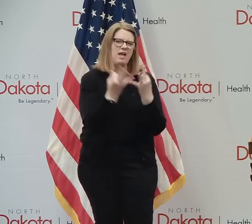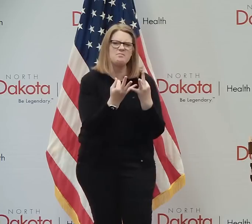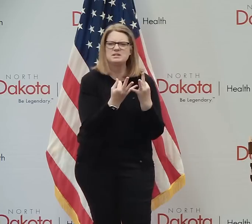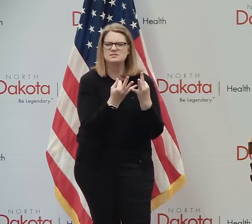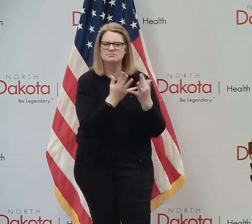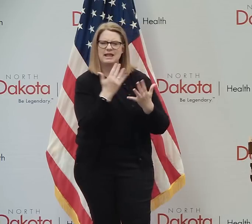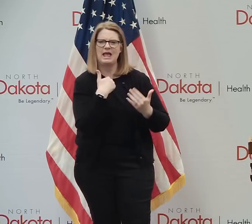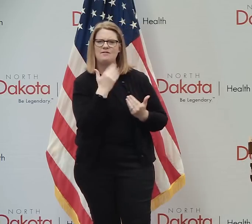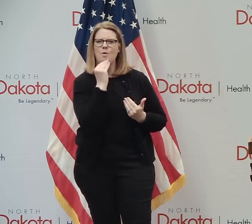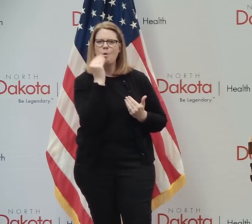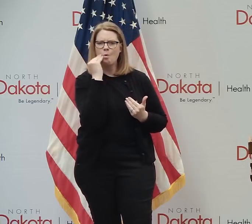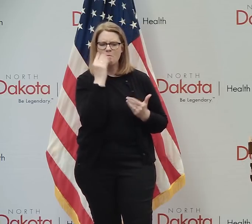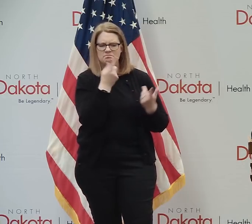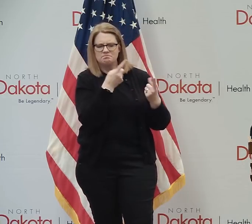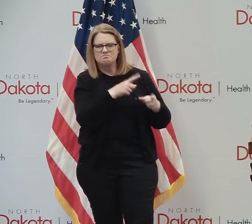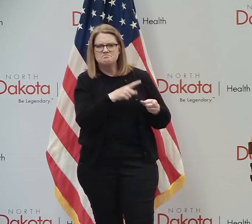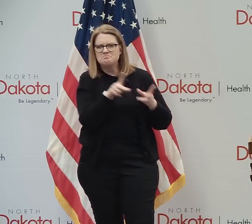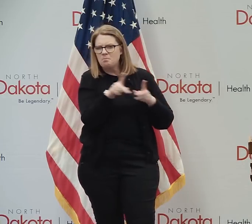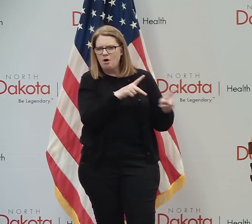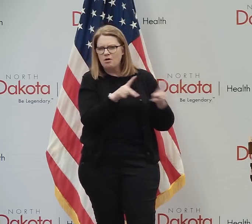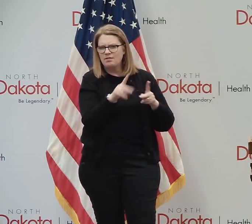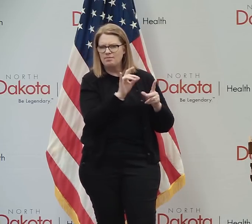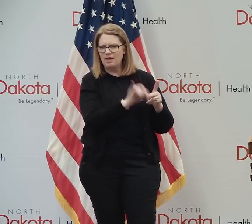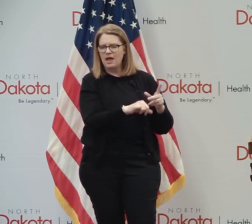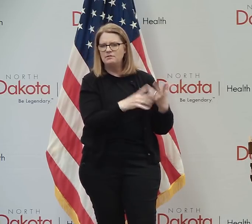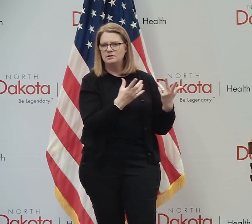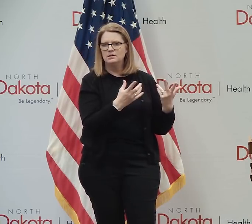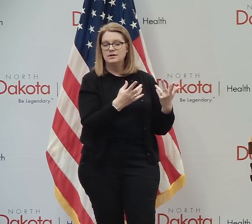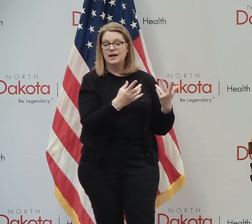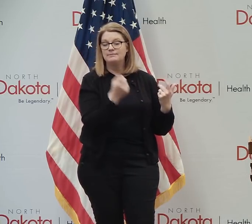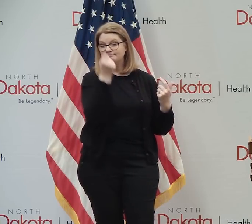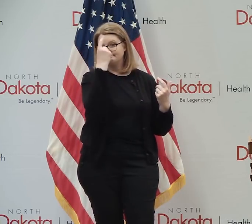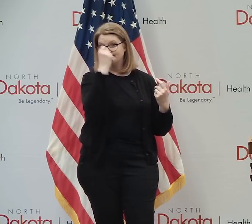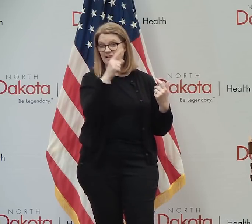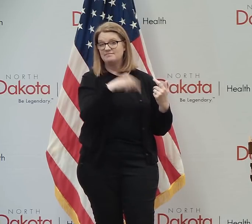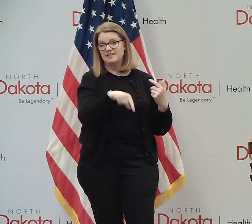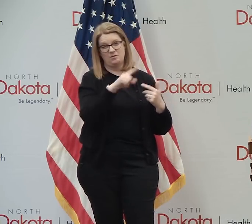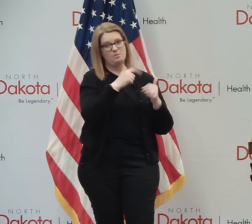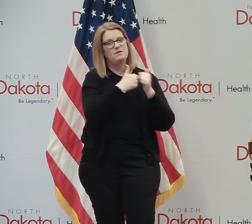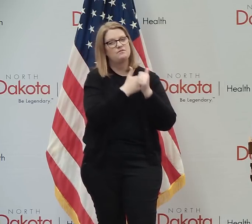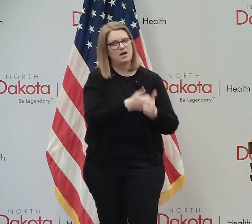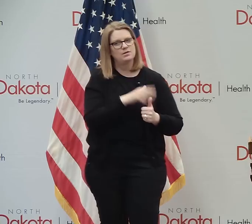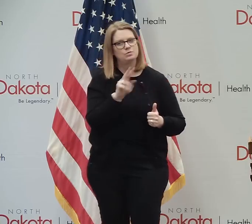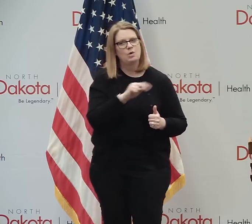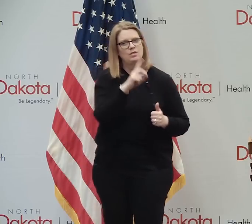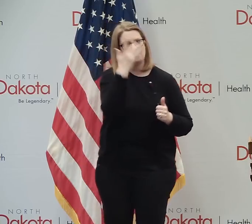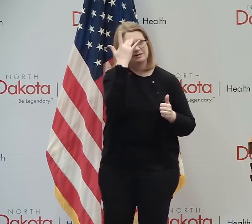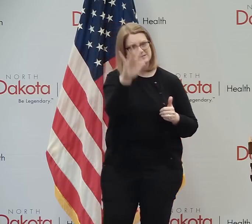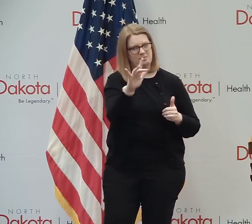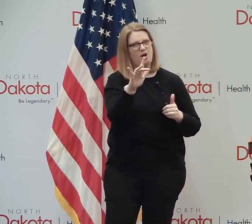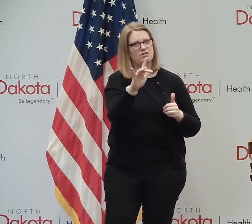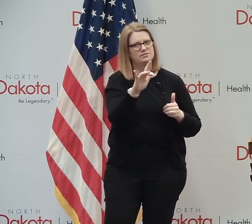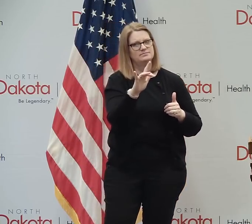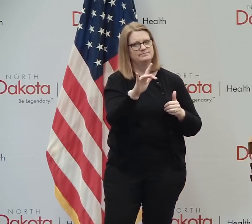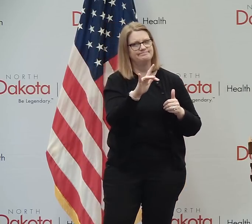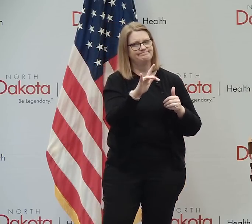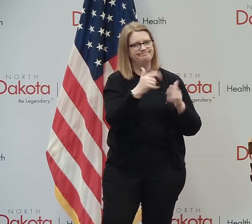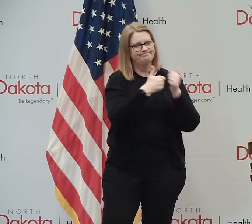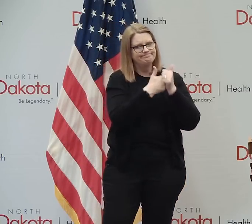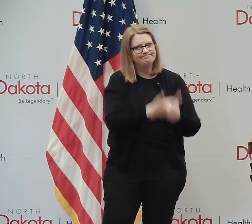events in their own homes. And again, we know that they'll be practicing North Dakota smart approaches to those